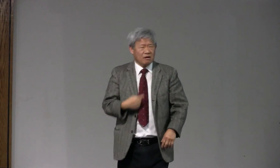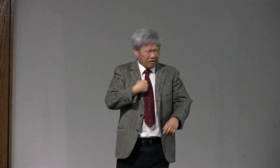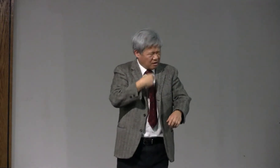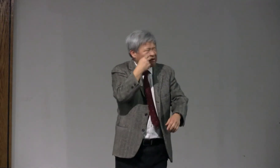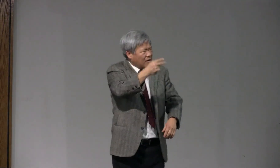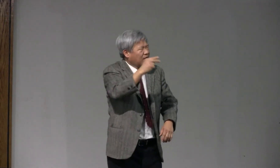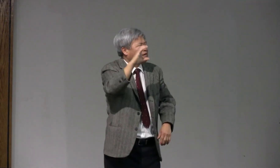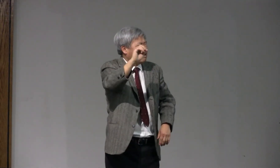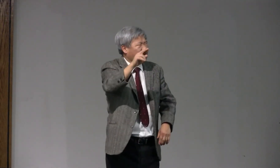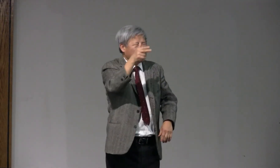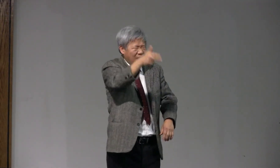Or they'll